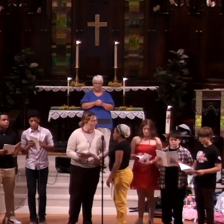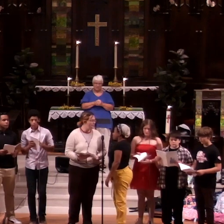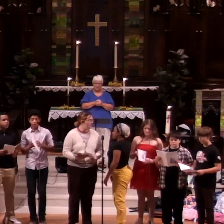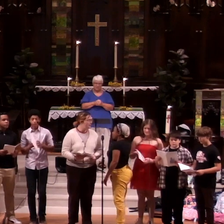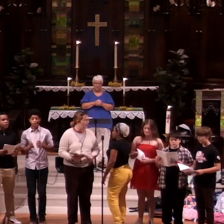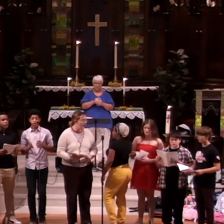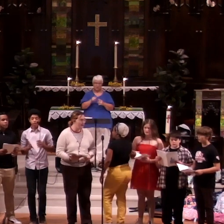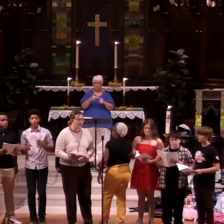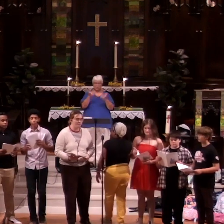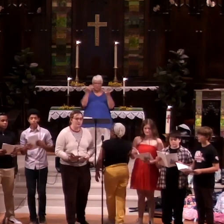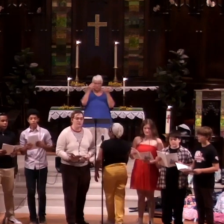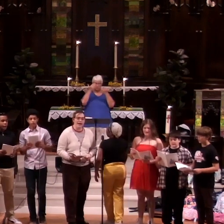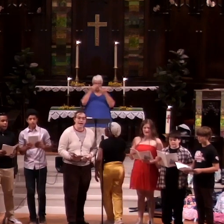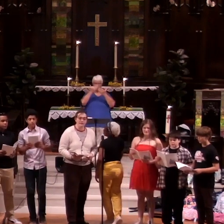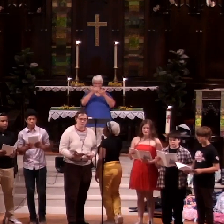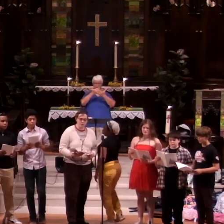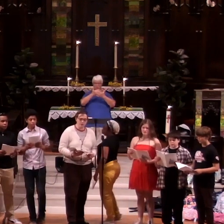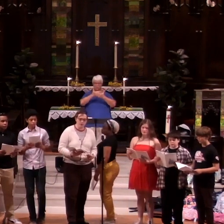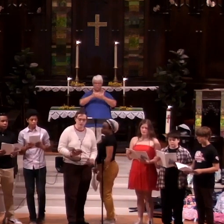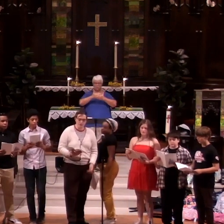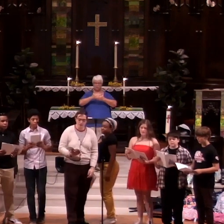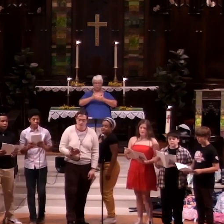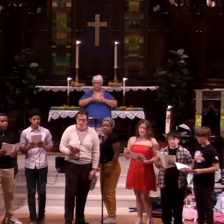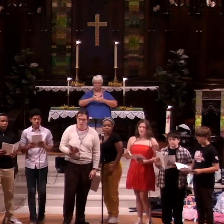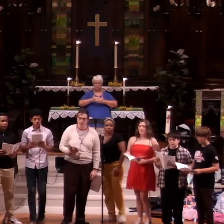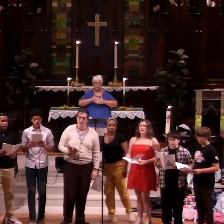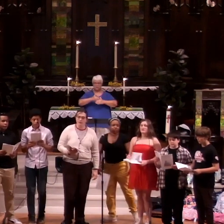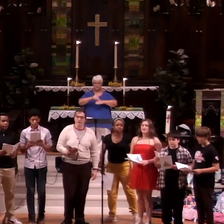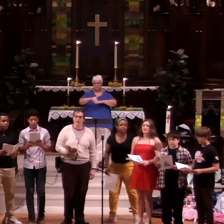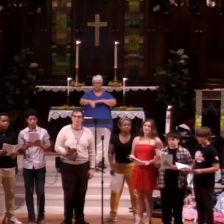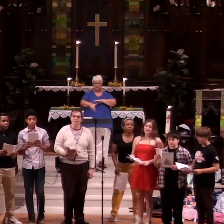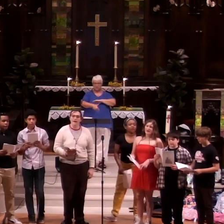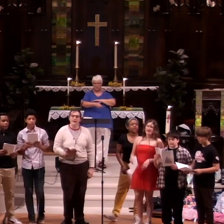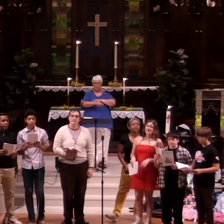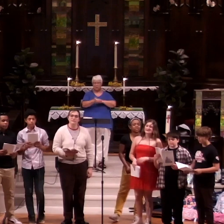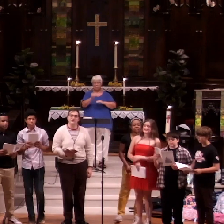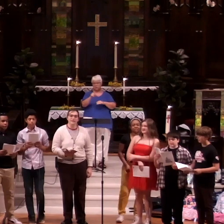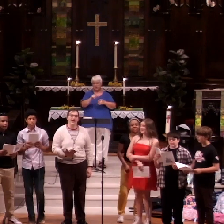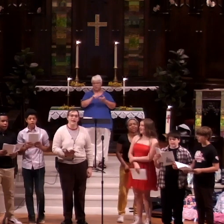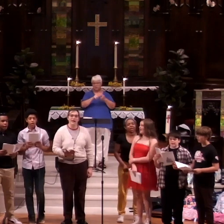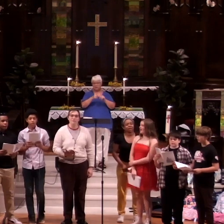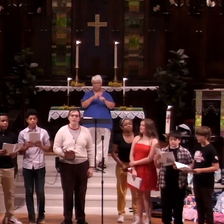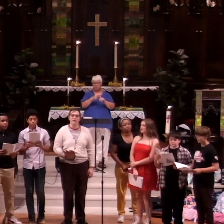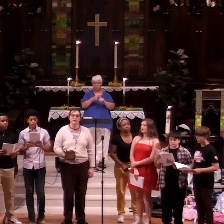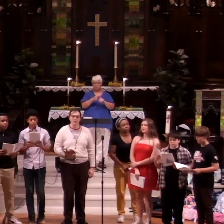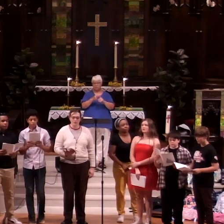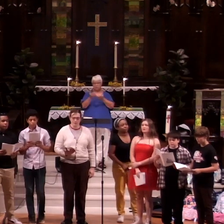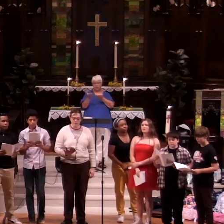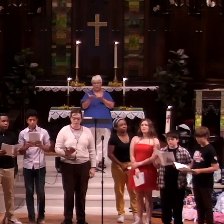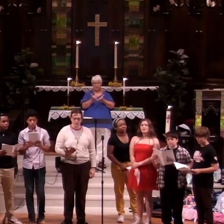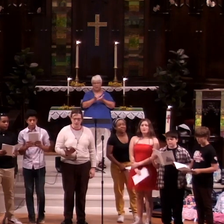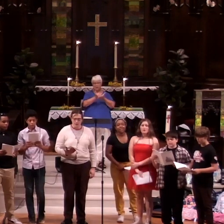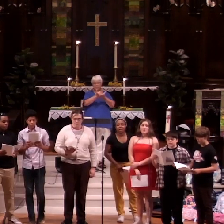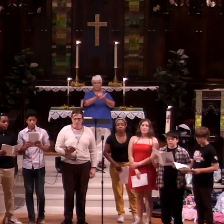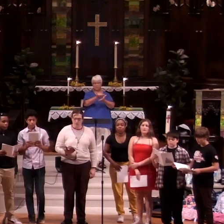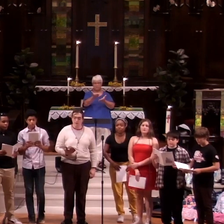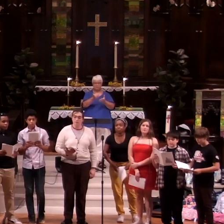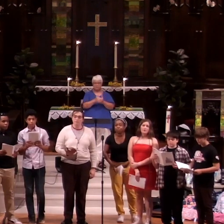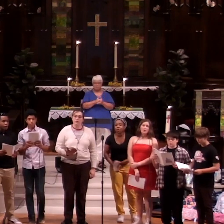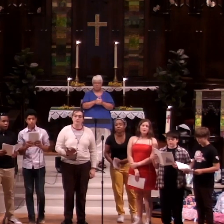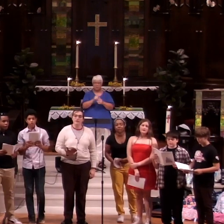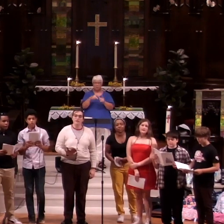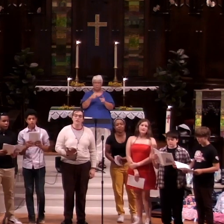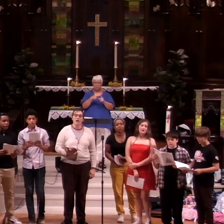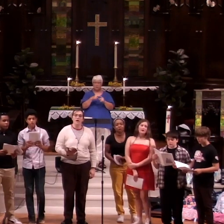home. Even when the dark comes crashing through, when you need a friend to carry you, and when